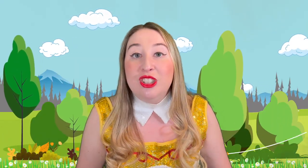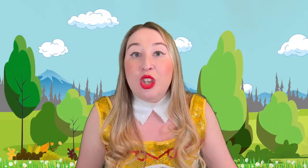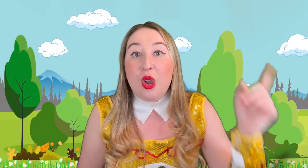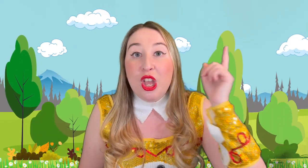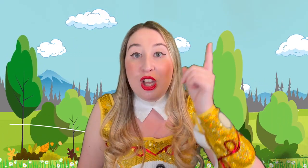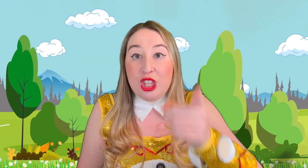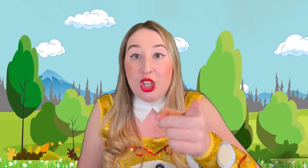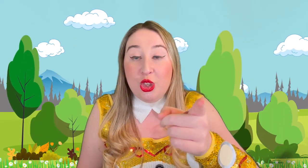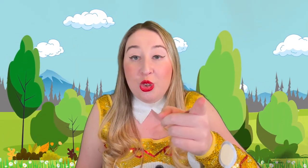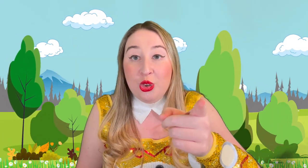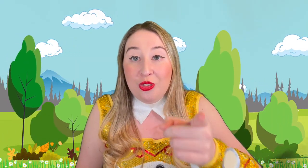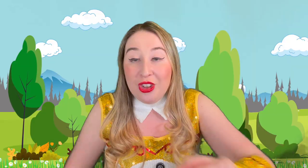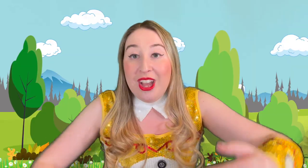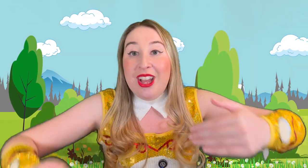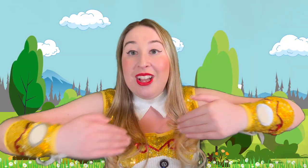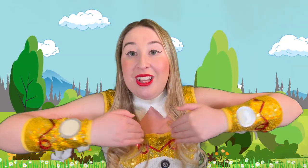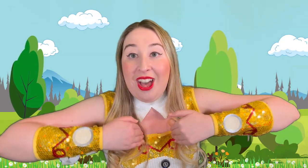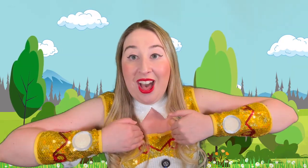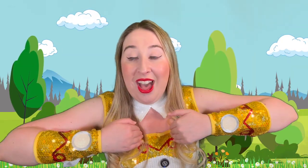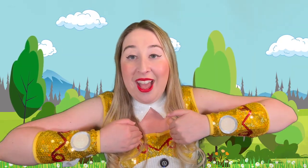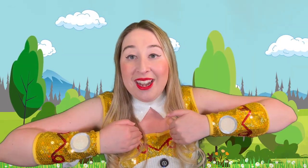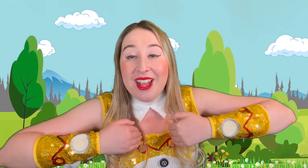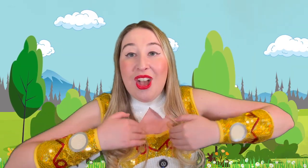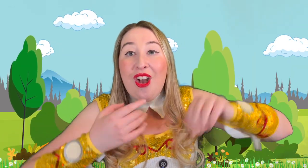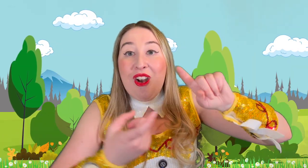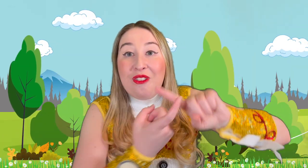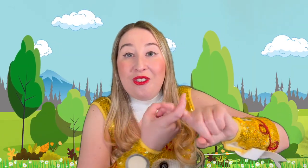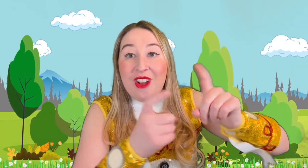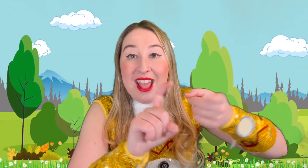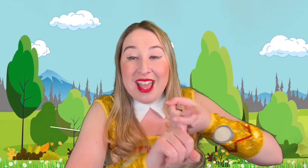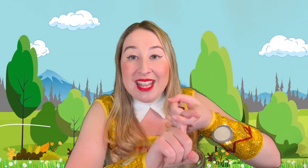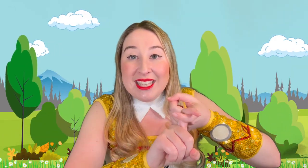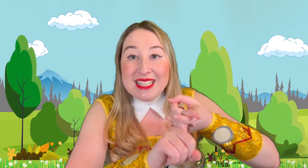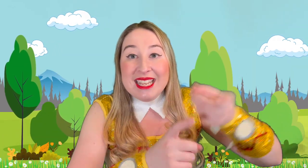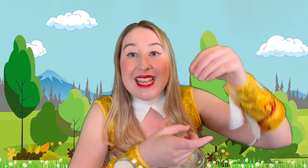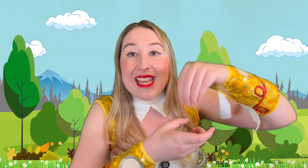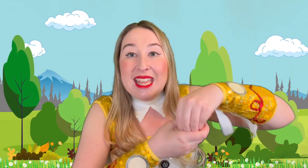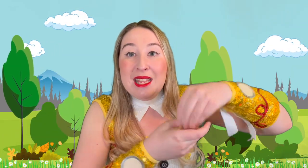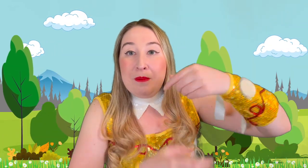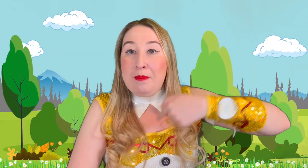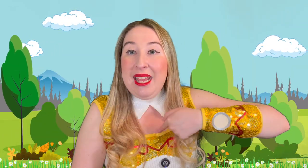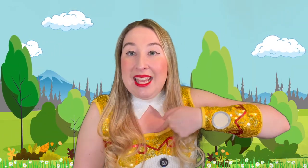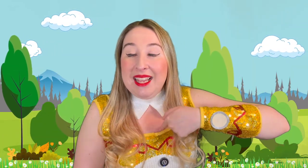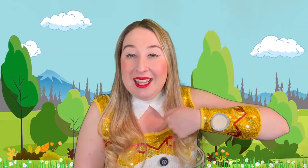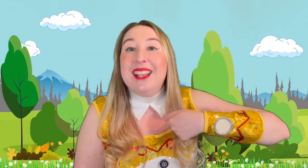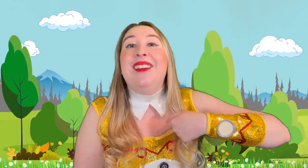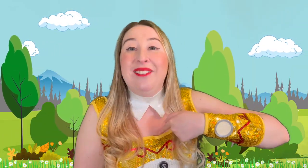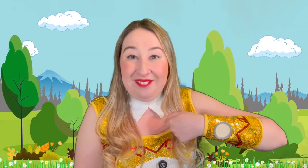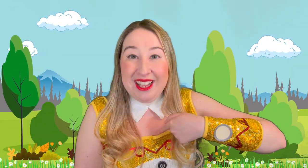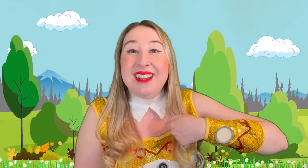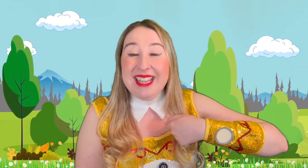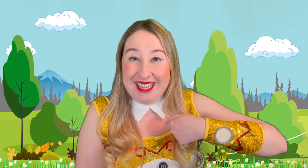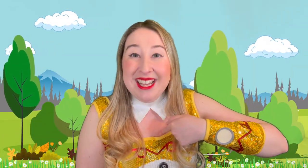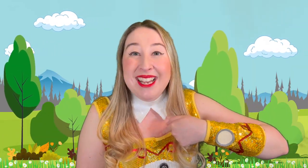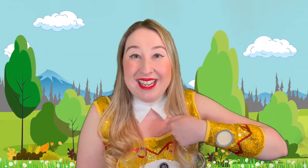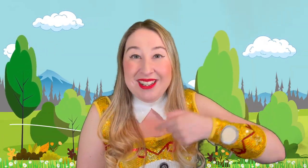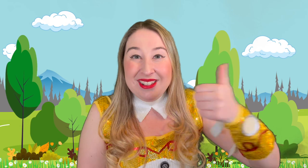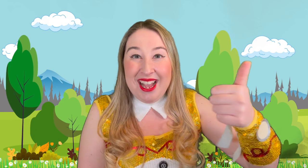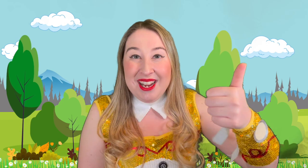So you've got a friend in me. Very good. You got it,